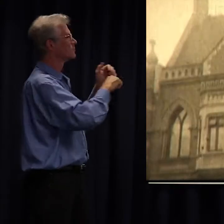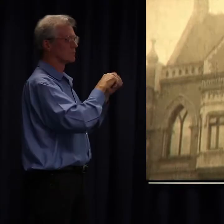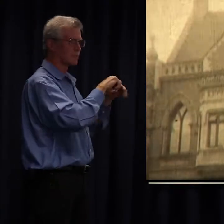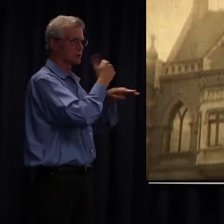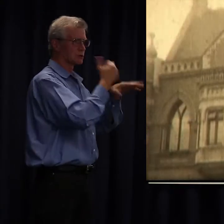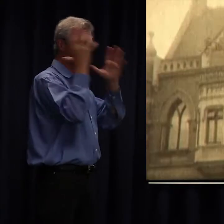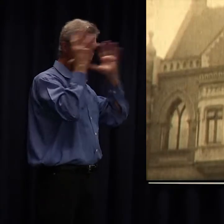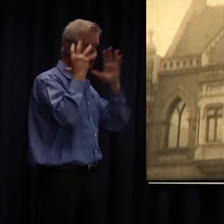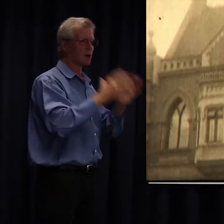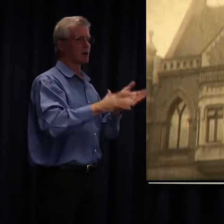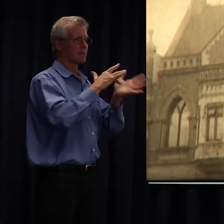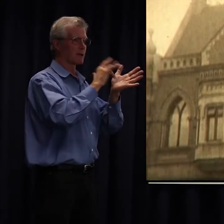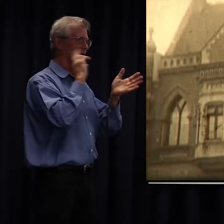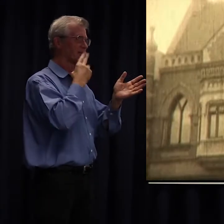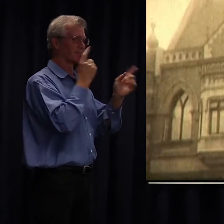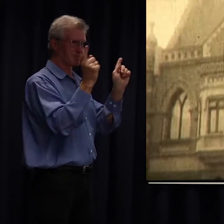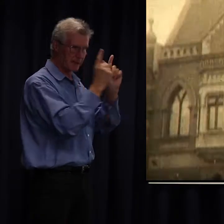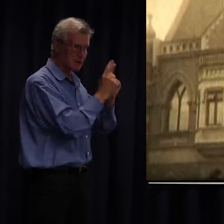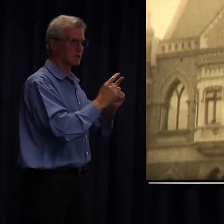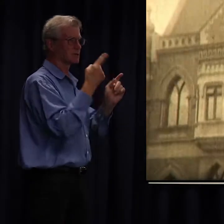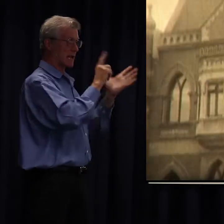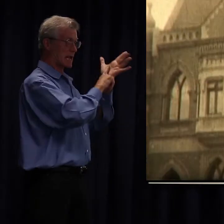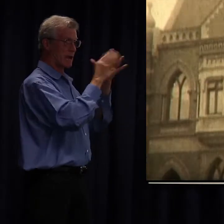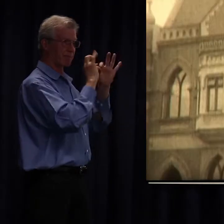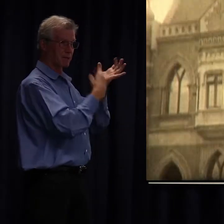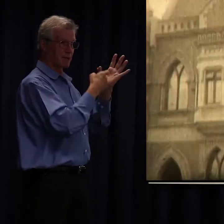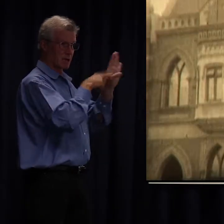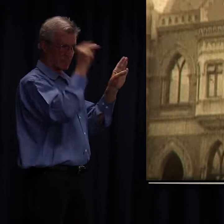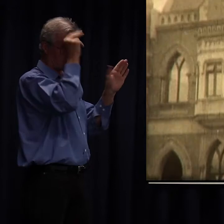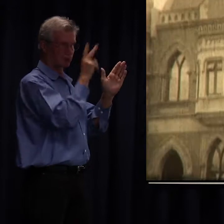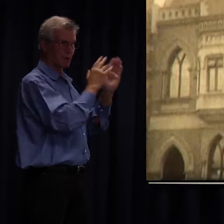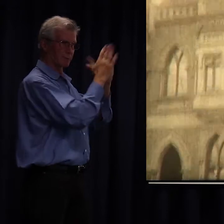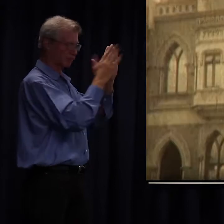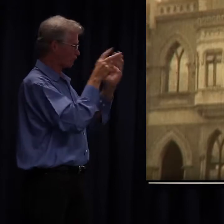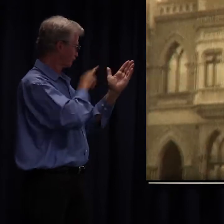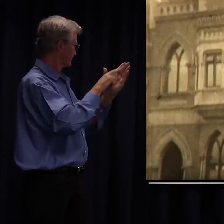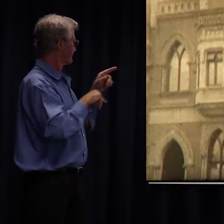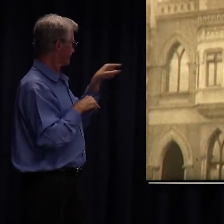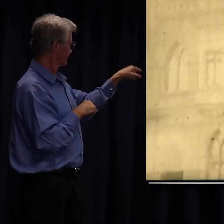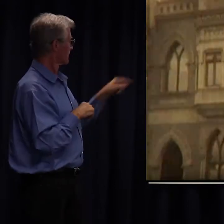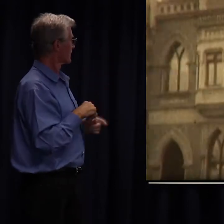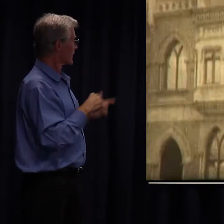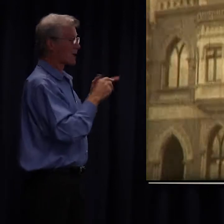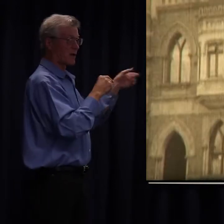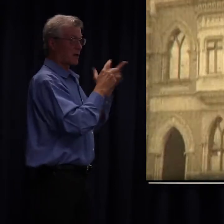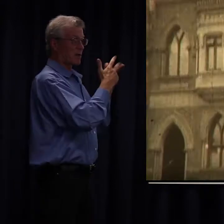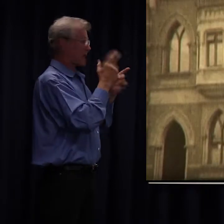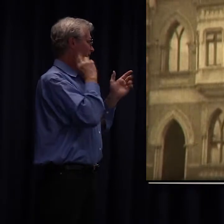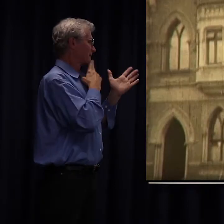Mission. They had a church, a meeting place, a library for deaf